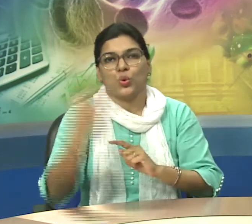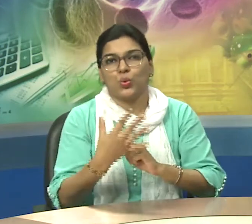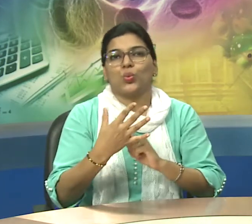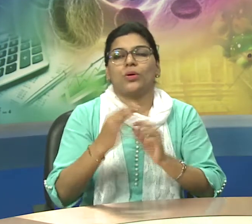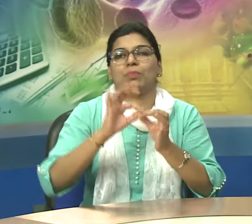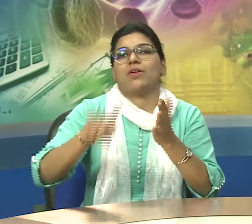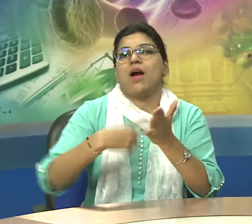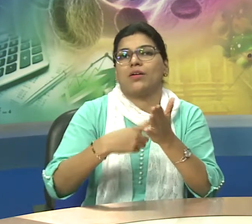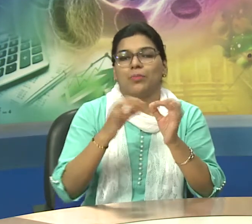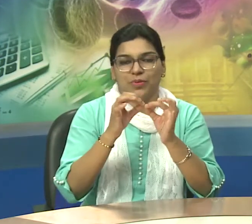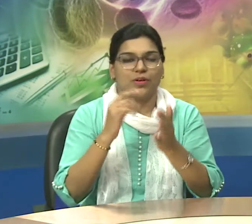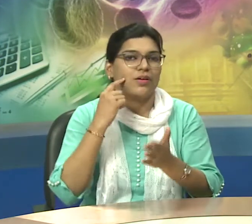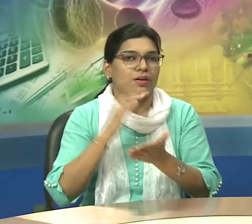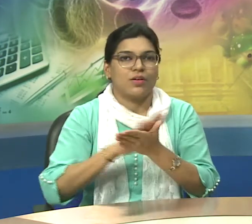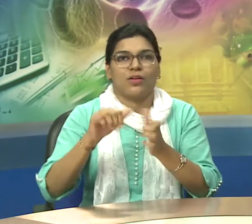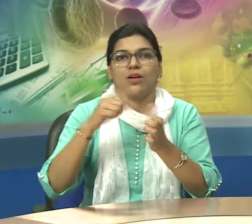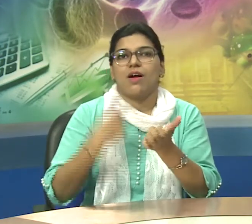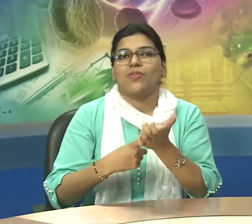Bhojpur, now in